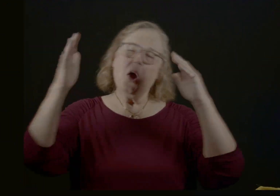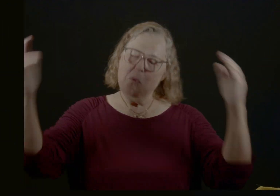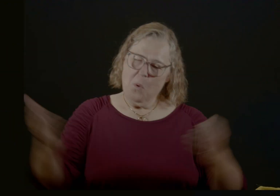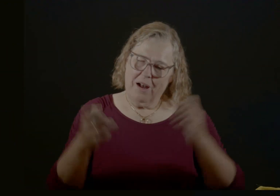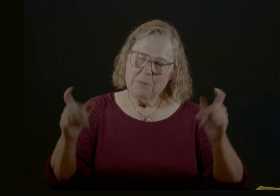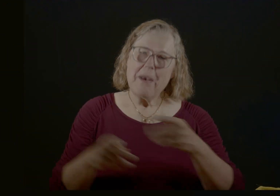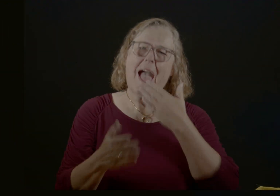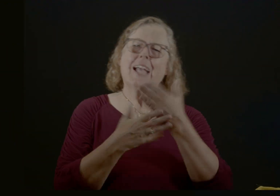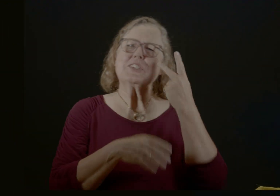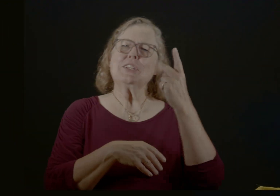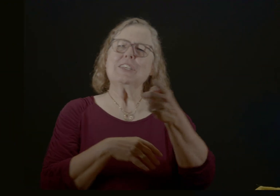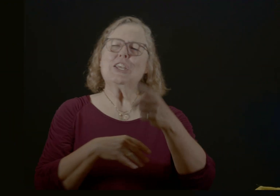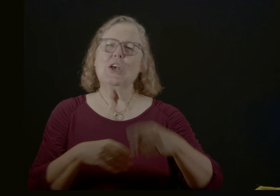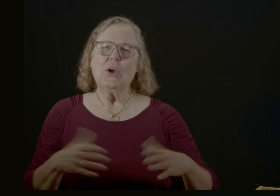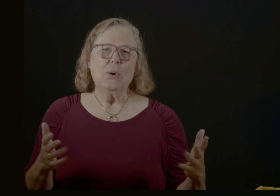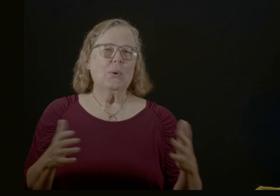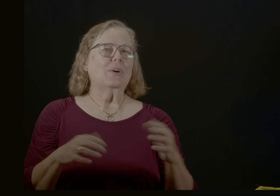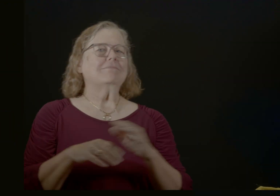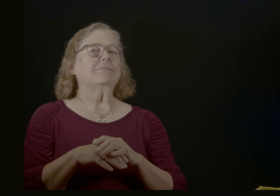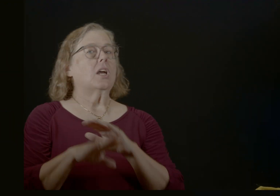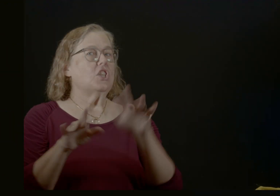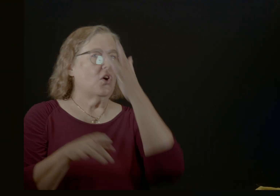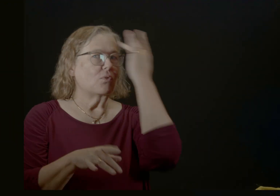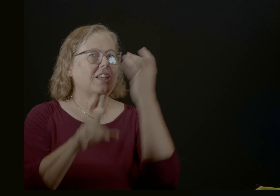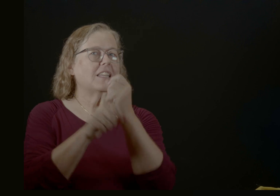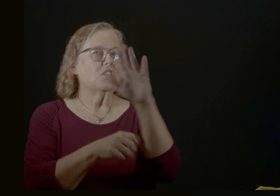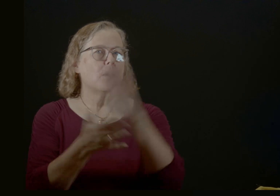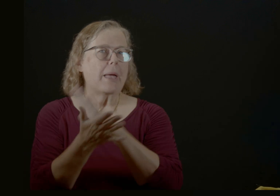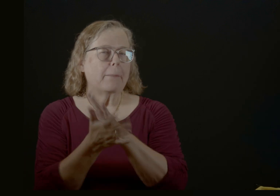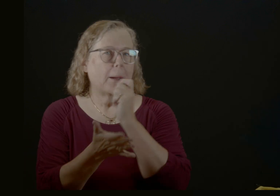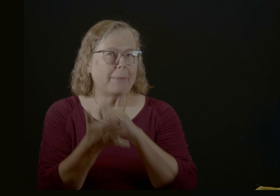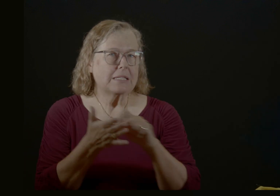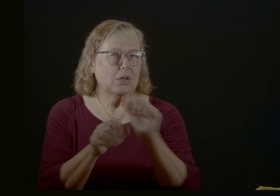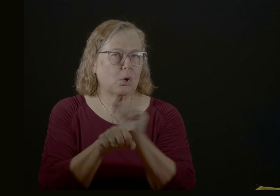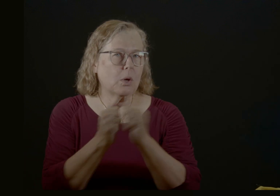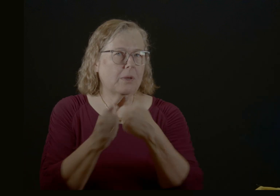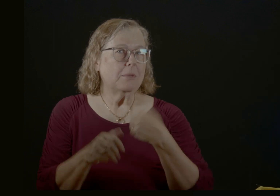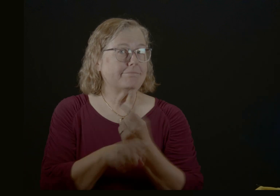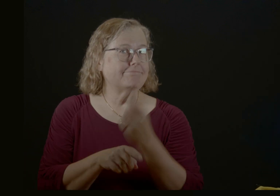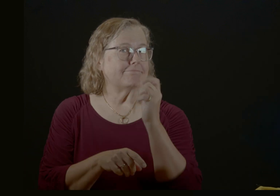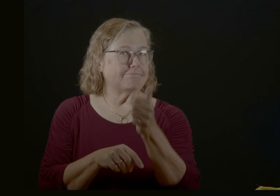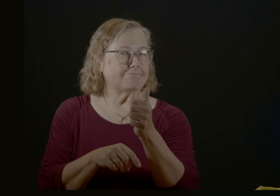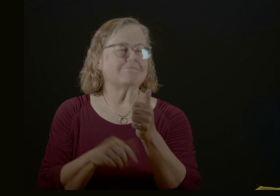Hello and welcome back. It's good to see you. Don't forget to get your paper and pencil ready, right? You're going to work with me. Good